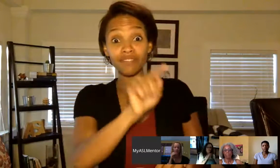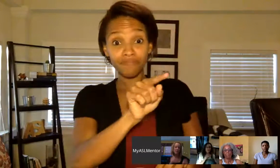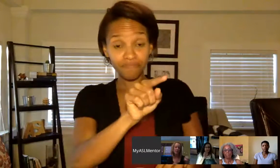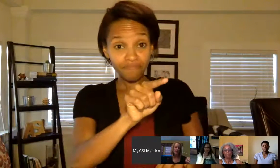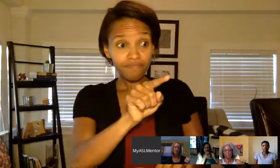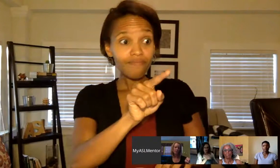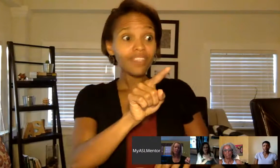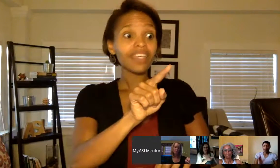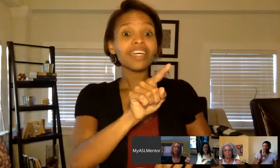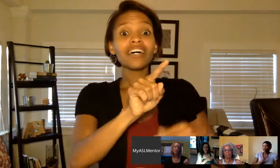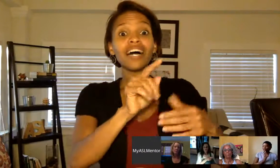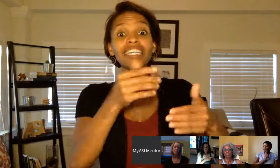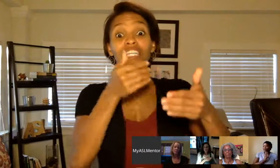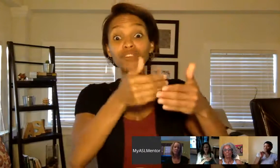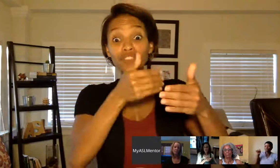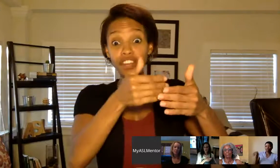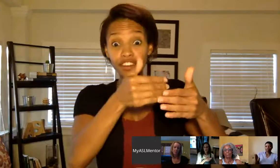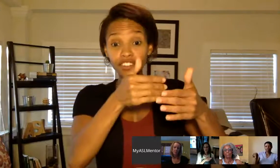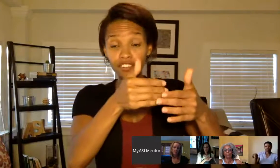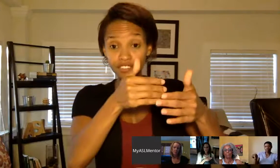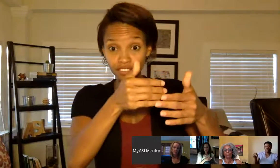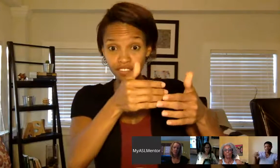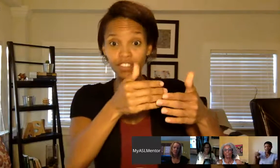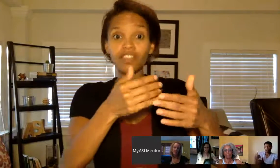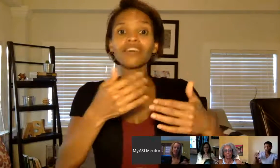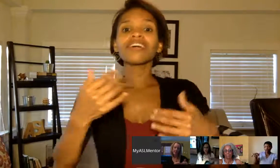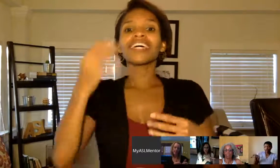cafeteria, near there,